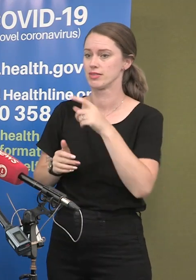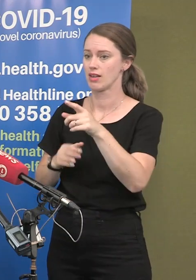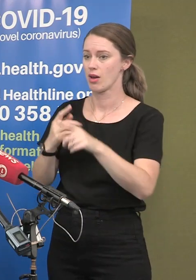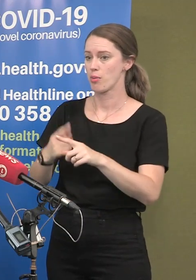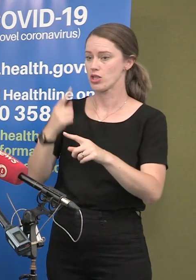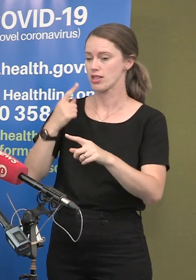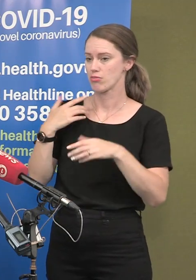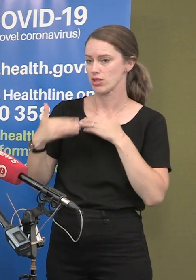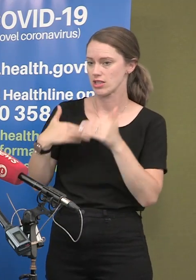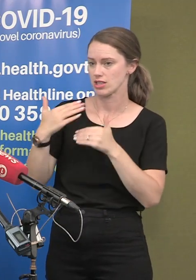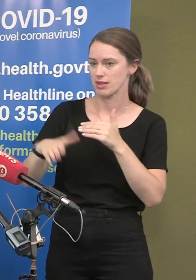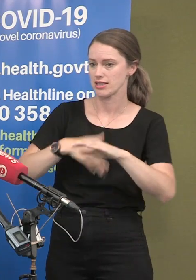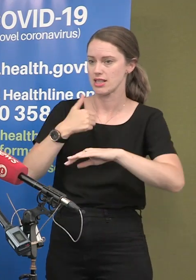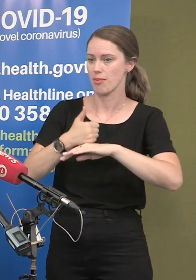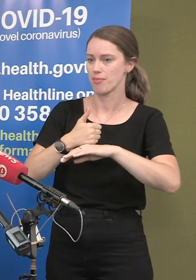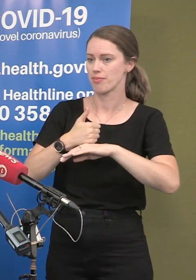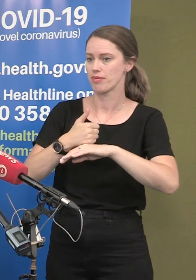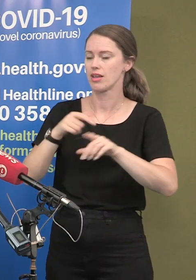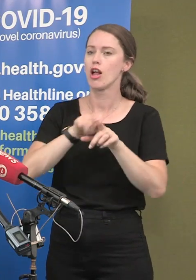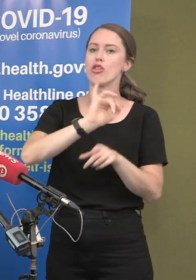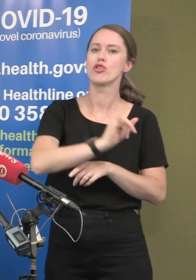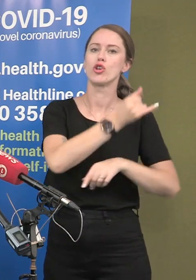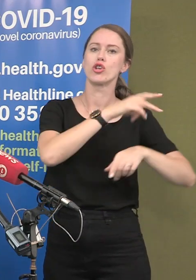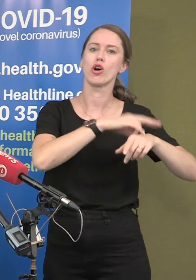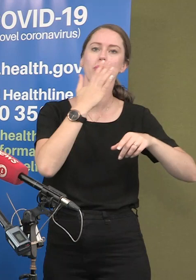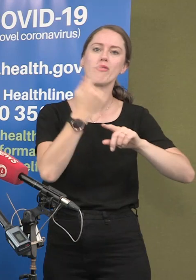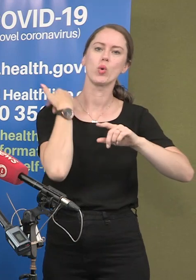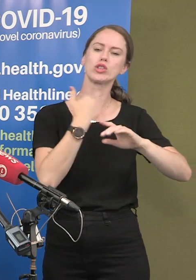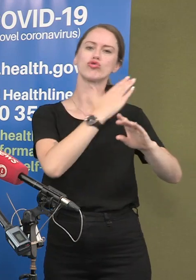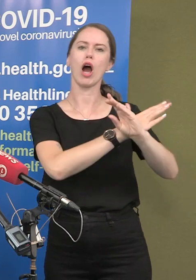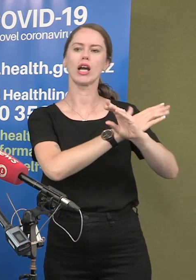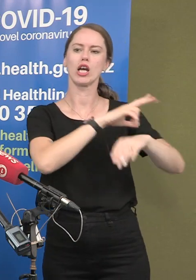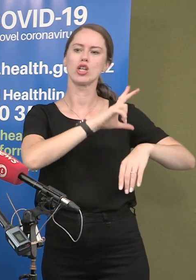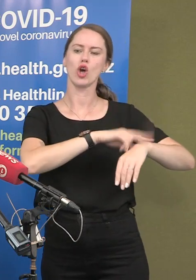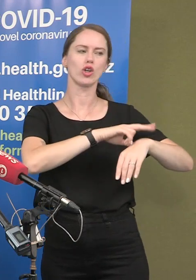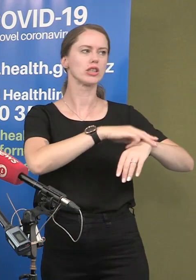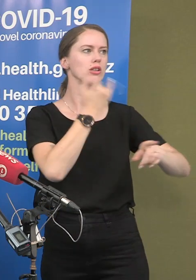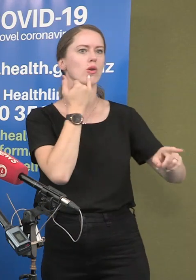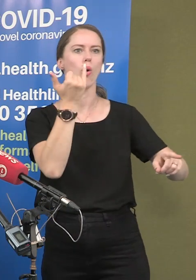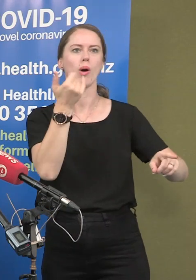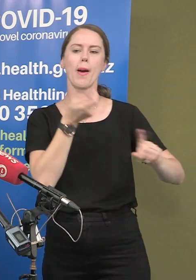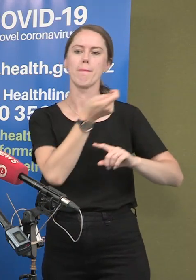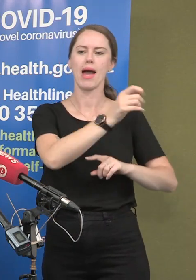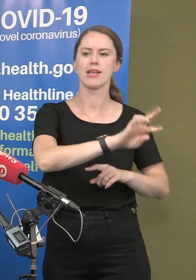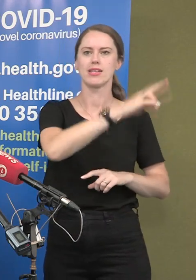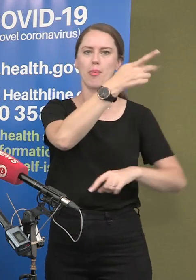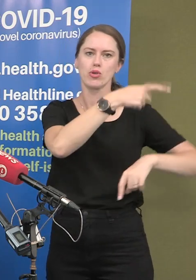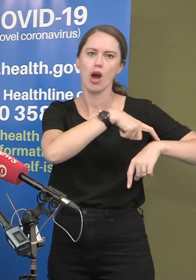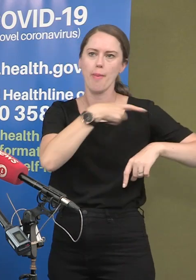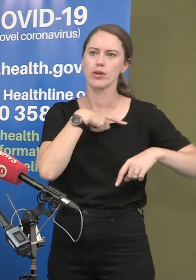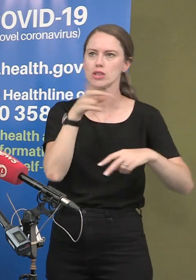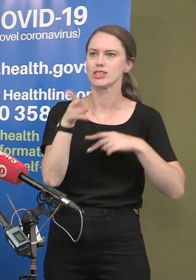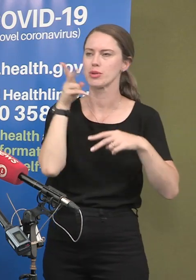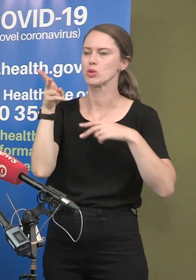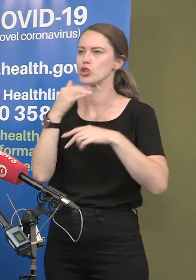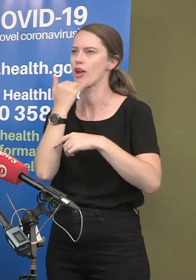emergency procedures kind of being put in place? Like when we saw the junior doctors strike, you had doctors being hauled in, being paid double time because the hospitals